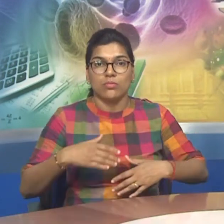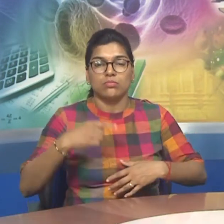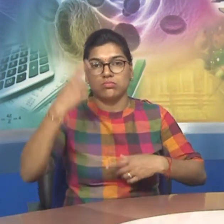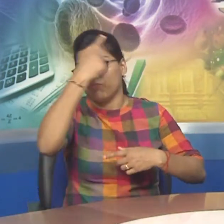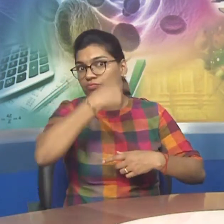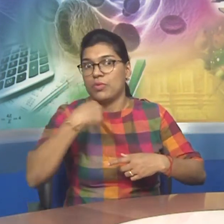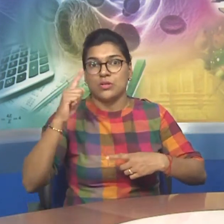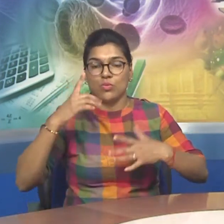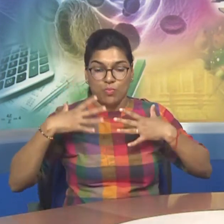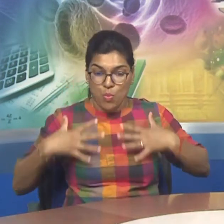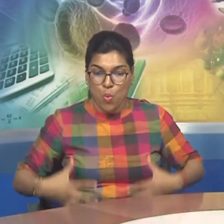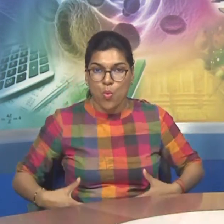physically,